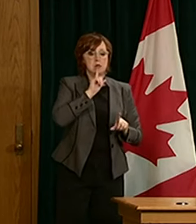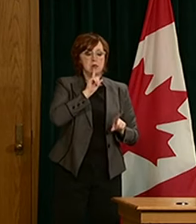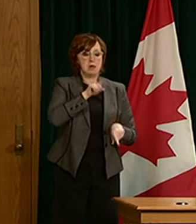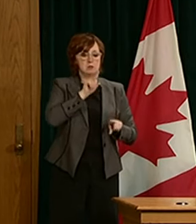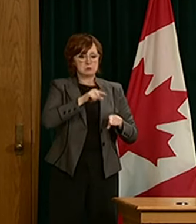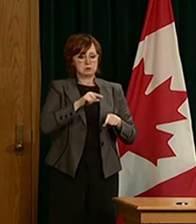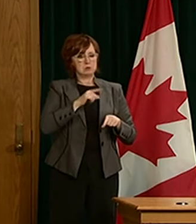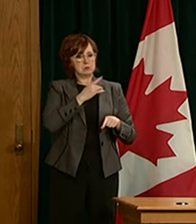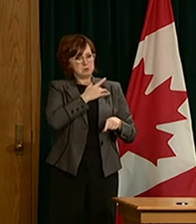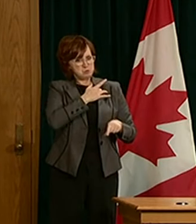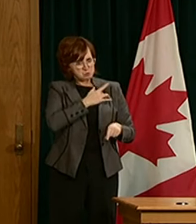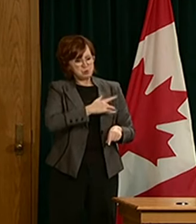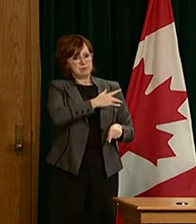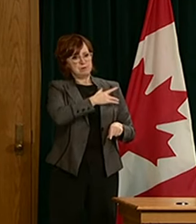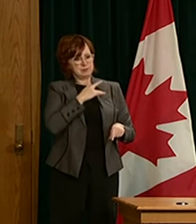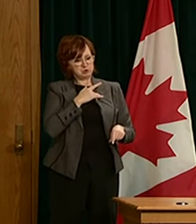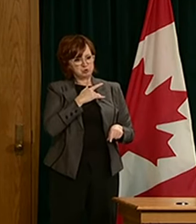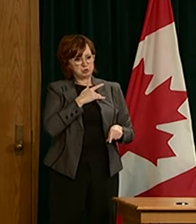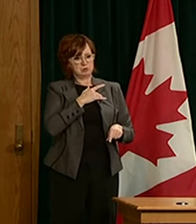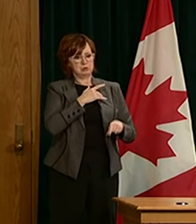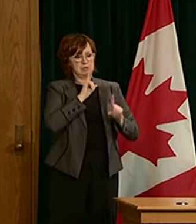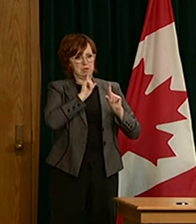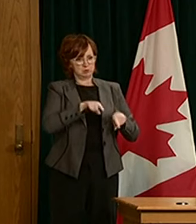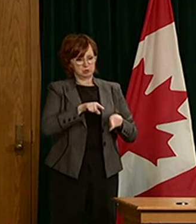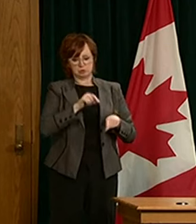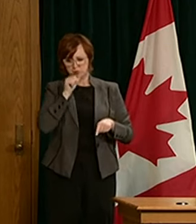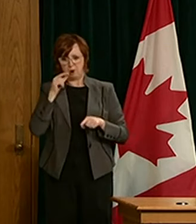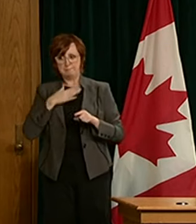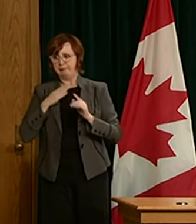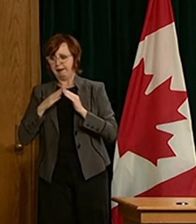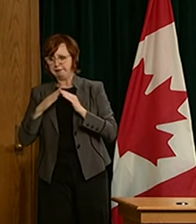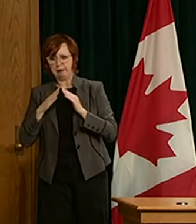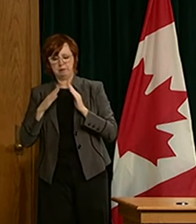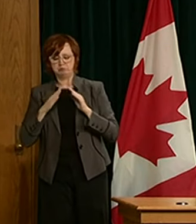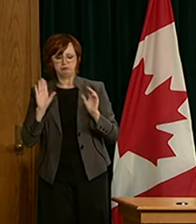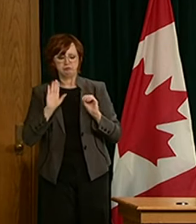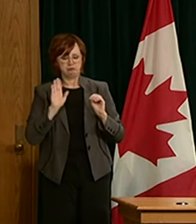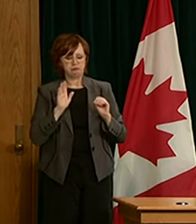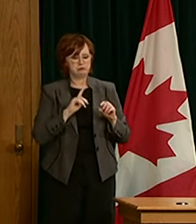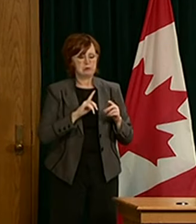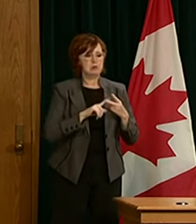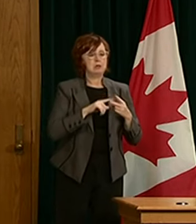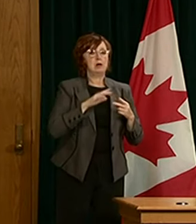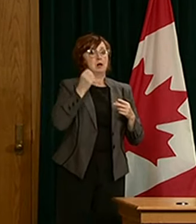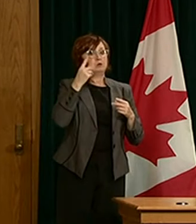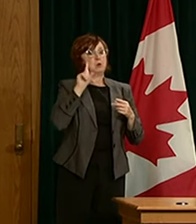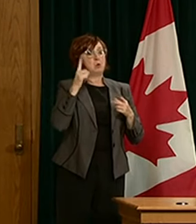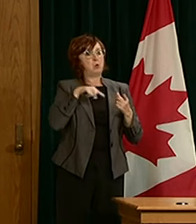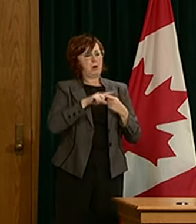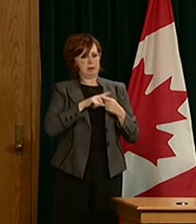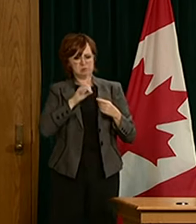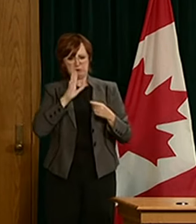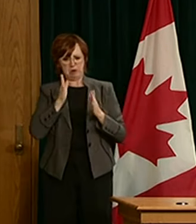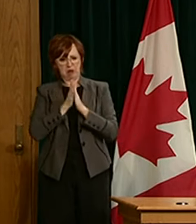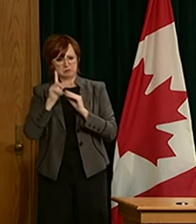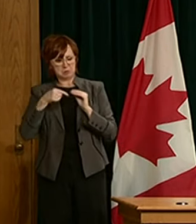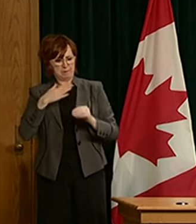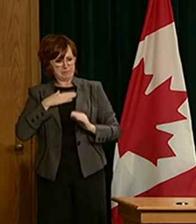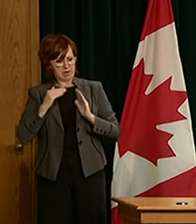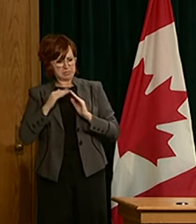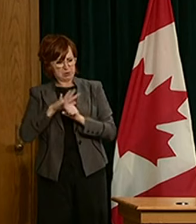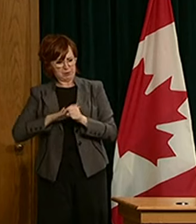of a provincial nature. We also have a local spokesperson opportunity on Thursday morning to ensure that the